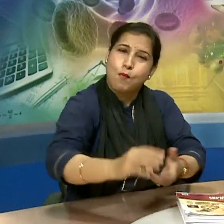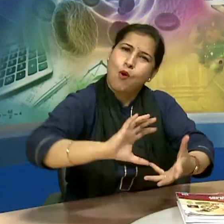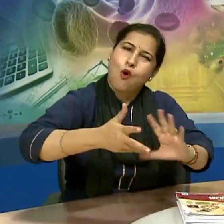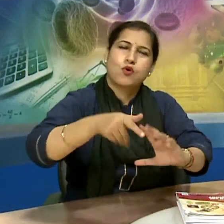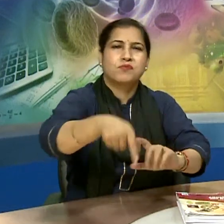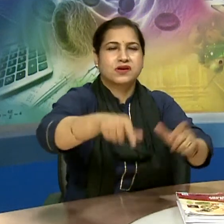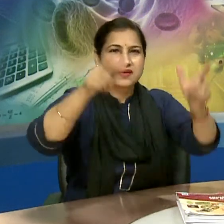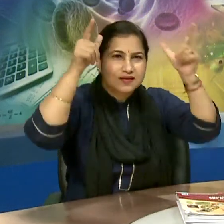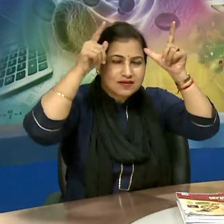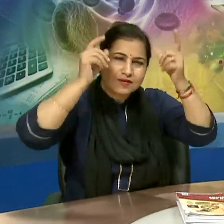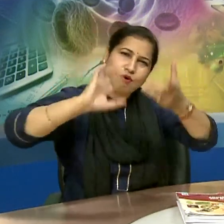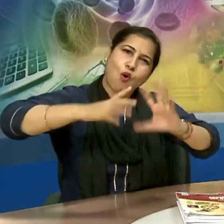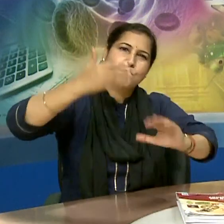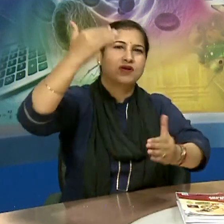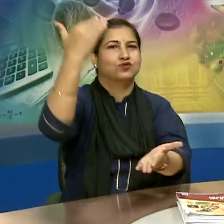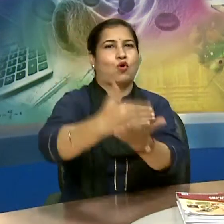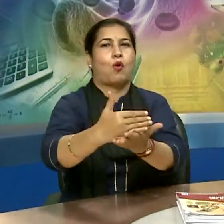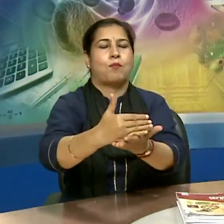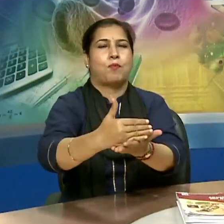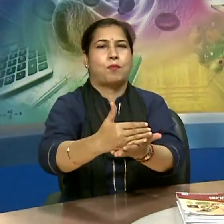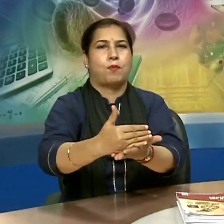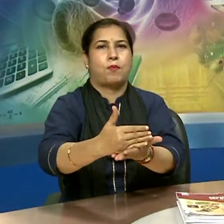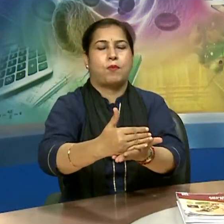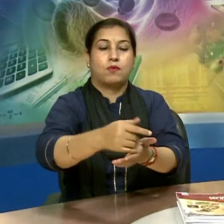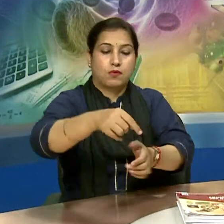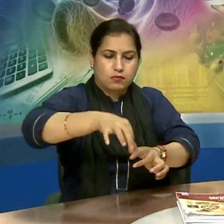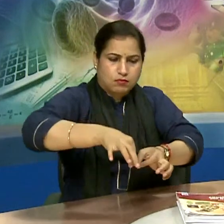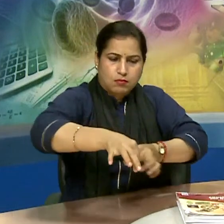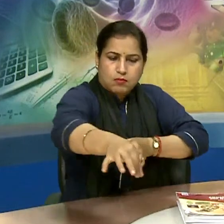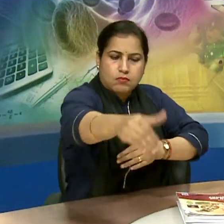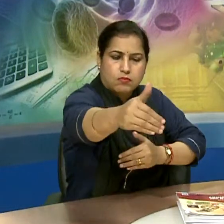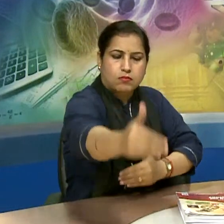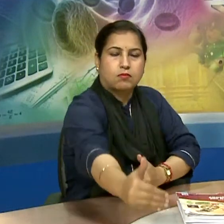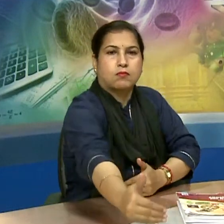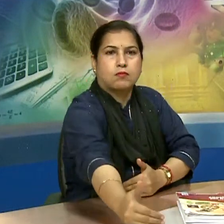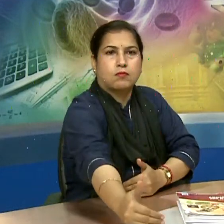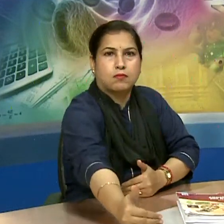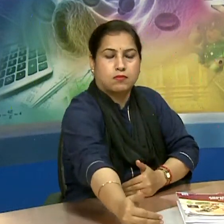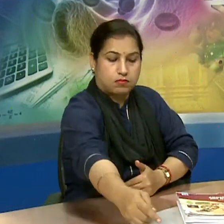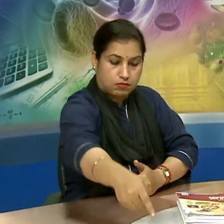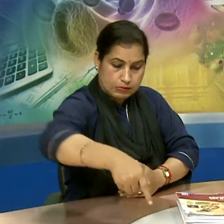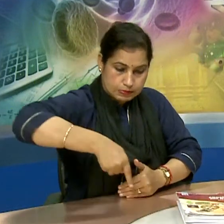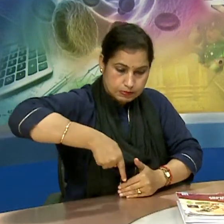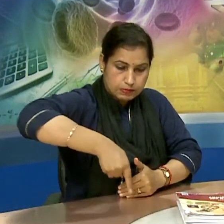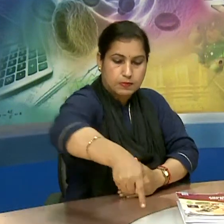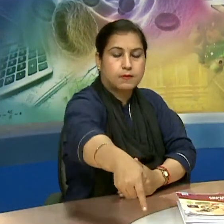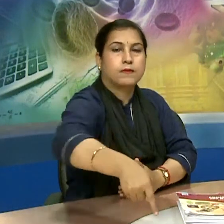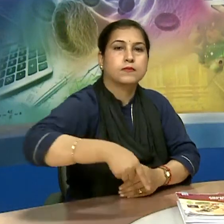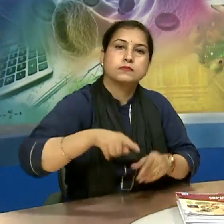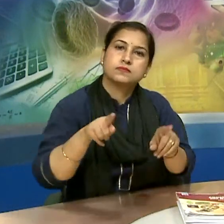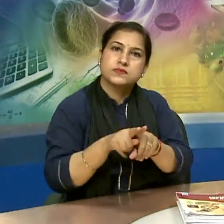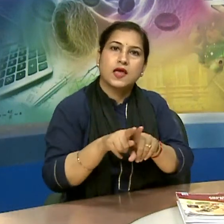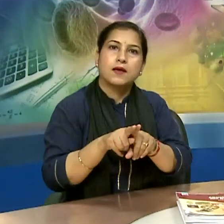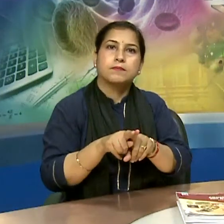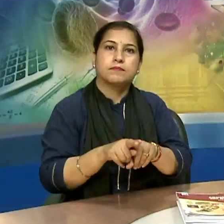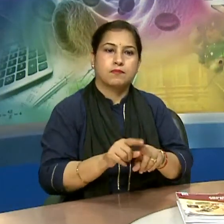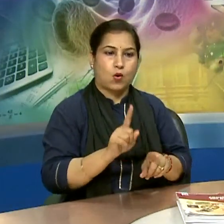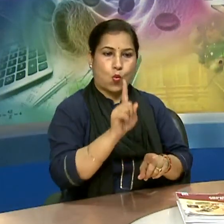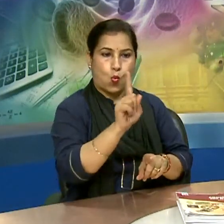pair of oxen could plug in a field